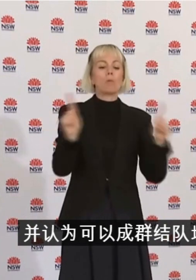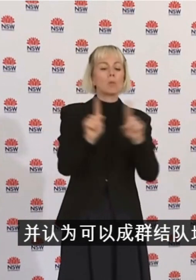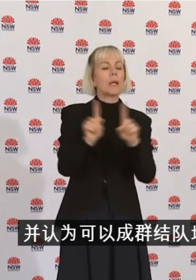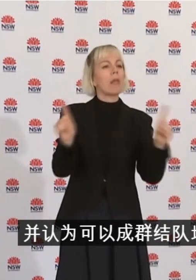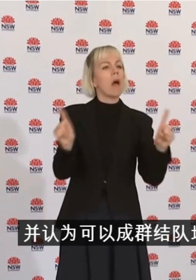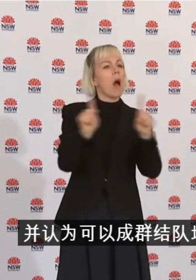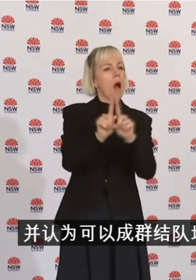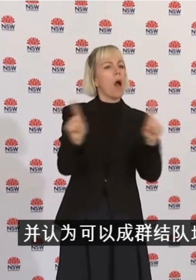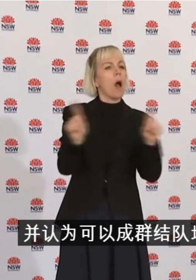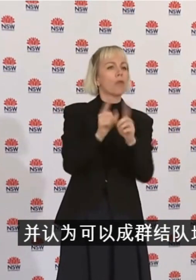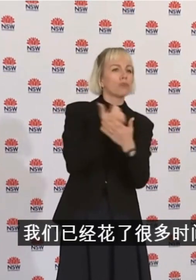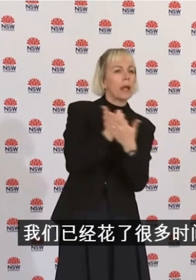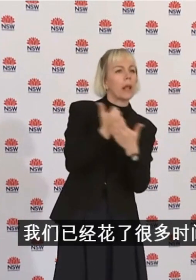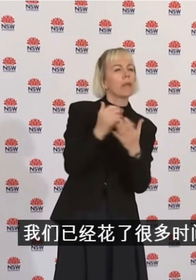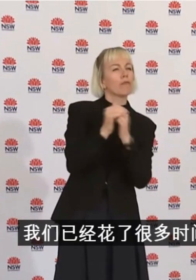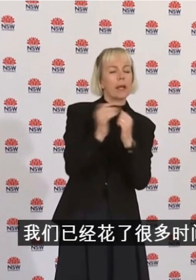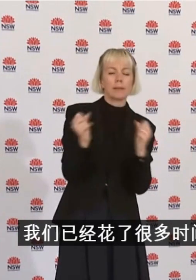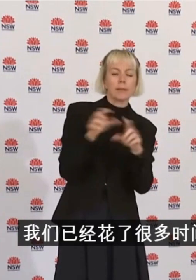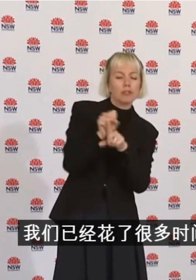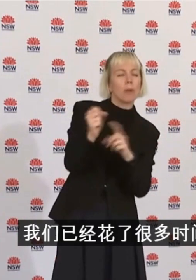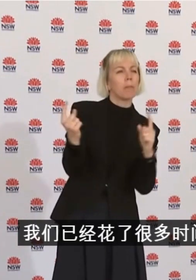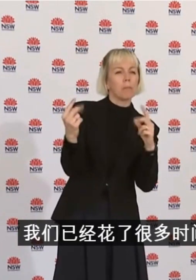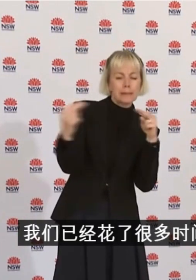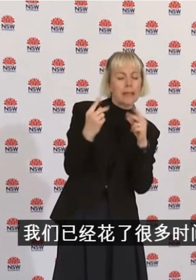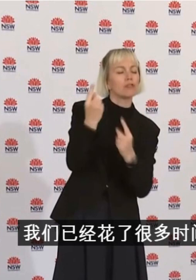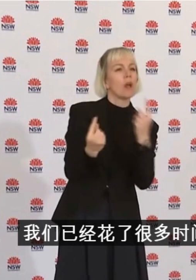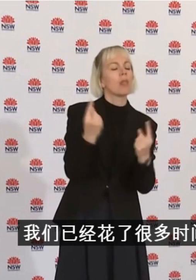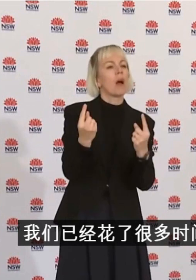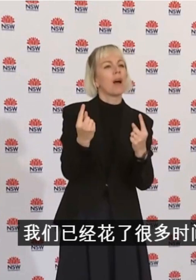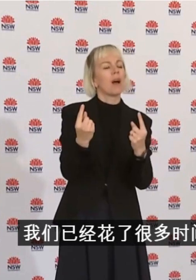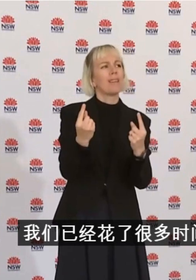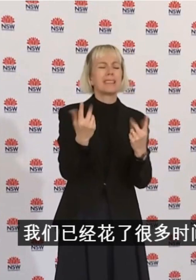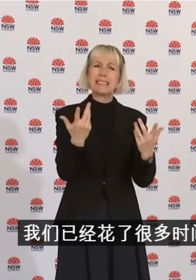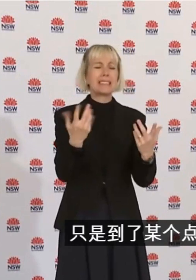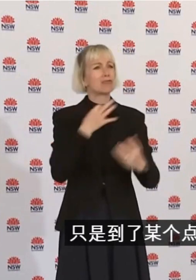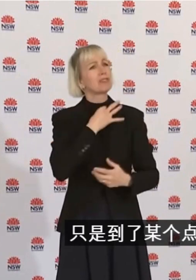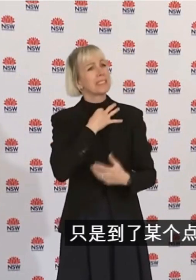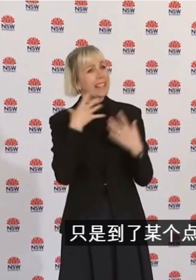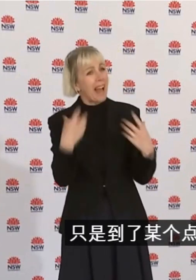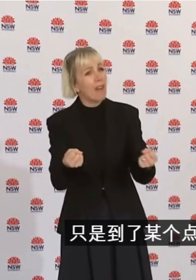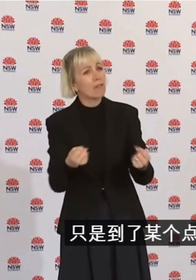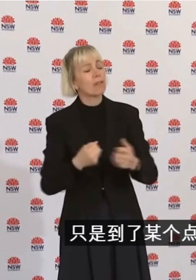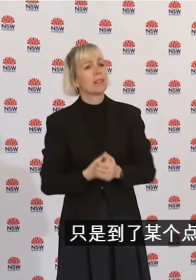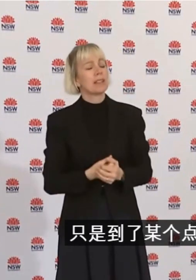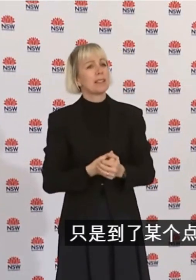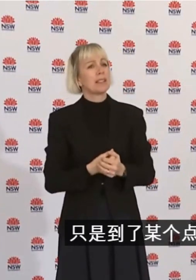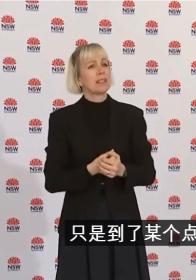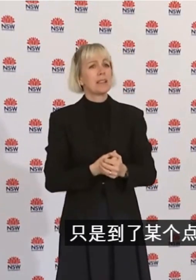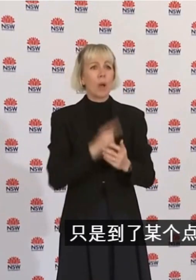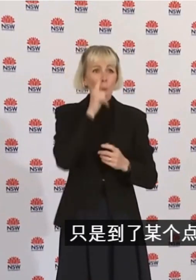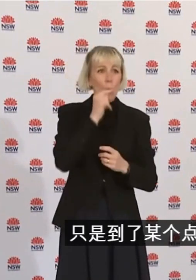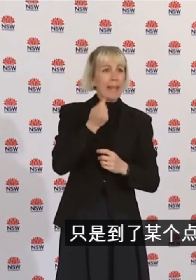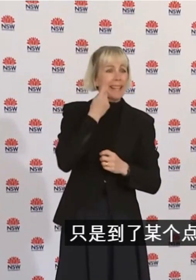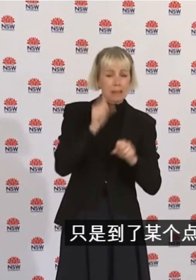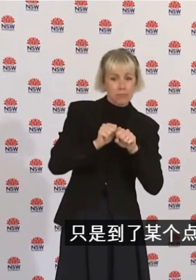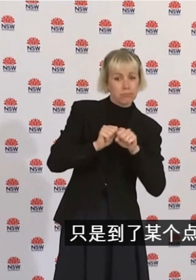in groups. But I can promise you, we've spent quite a bit of time agonising about that one, and if we can just get to a certain point, I don't know